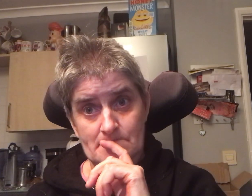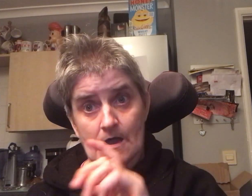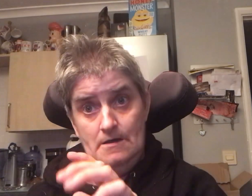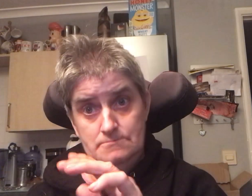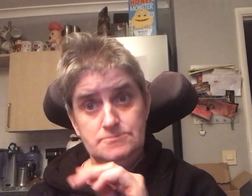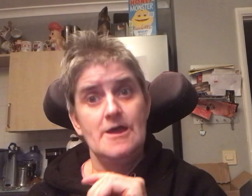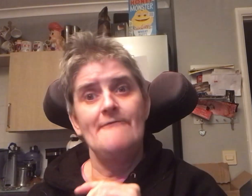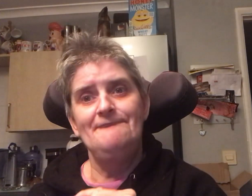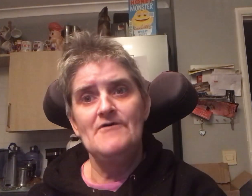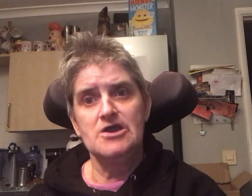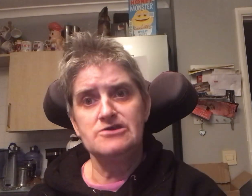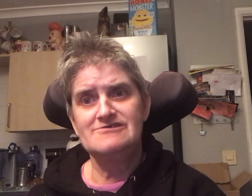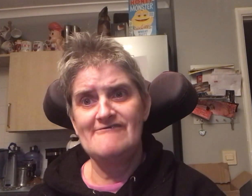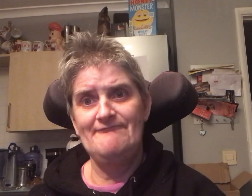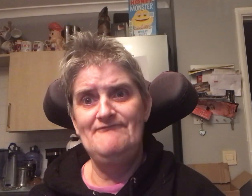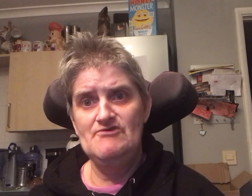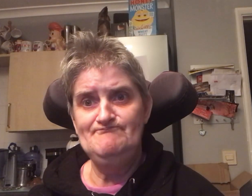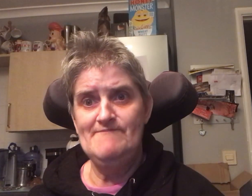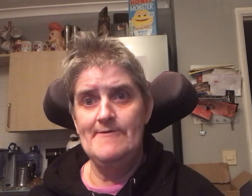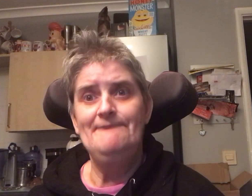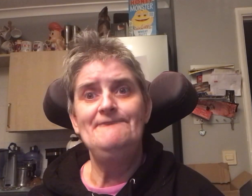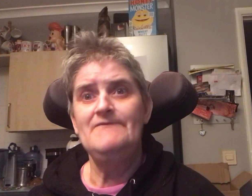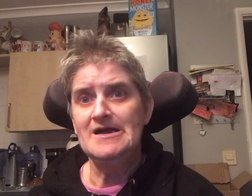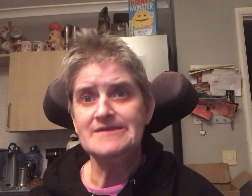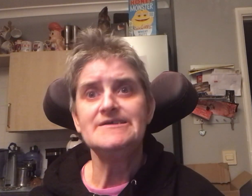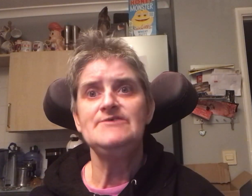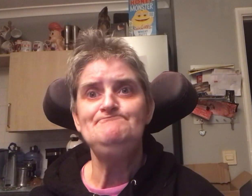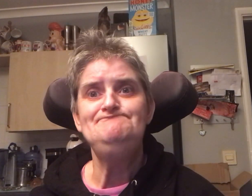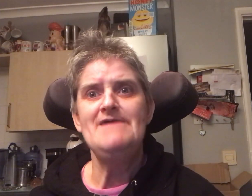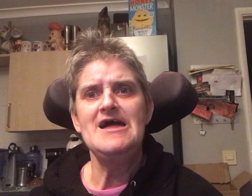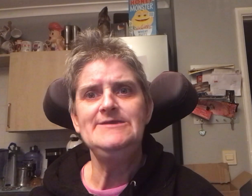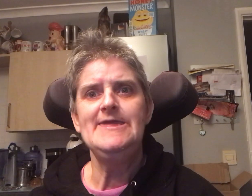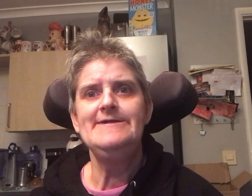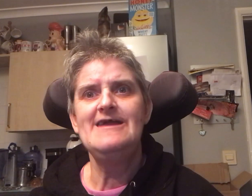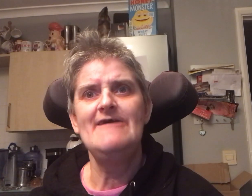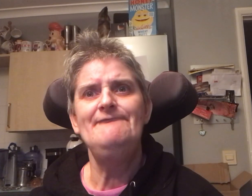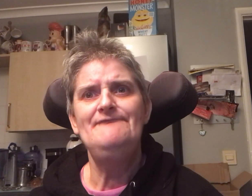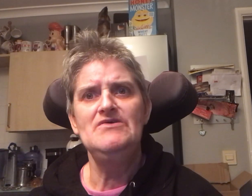Cause I'm never giving a fucking penny